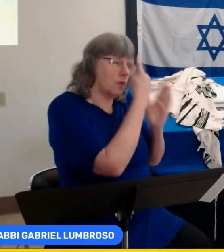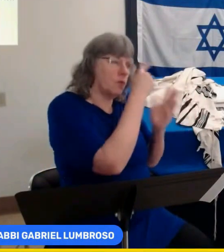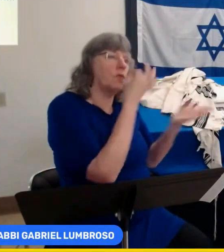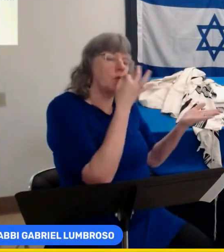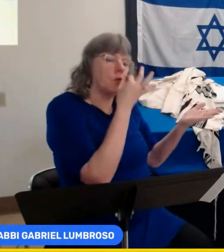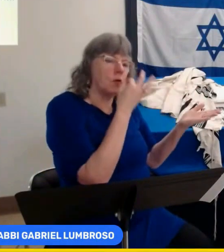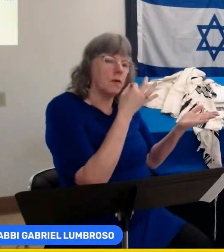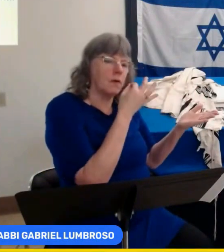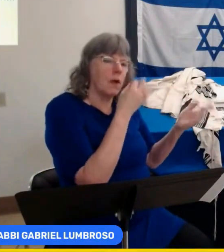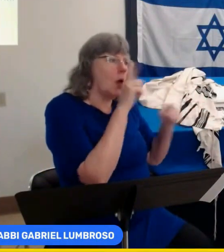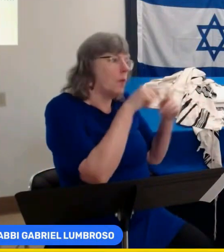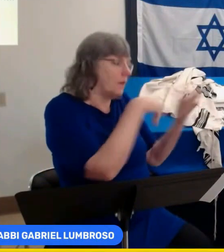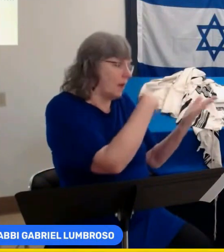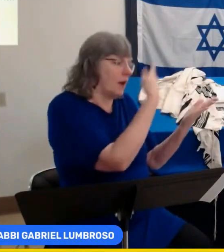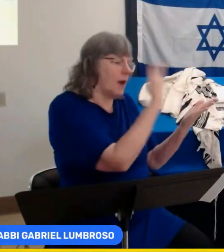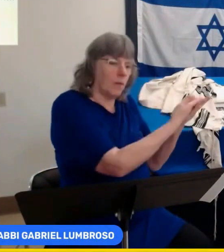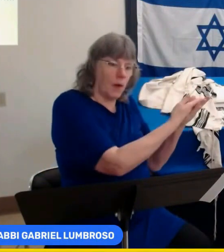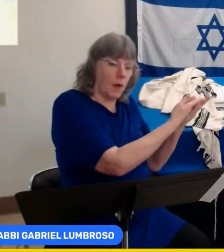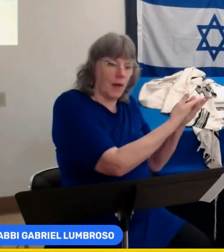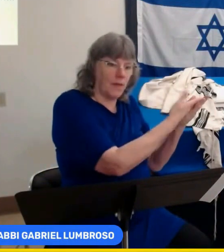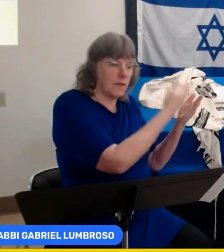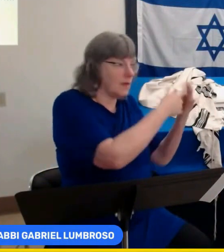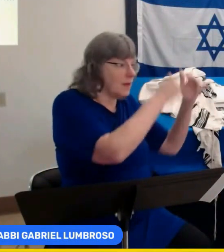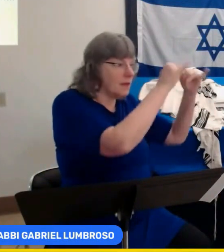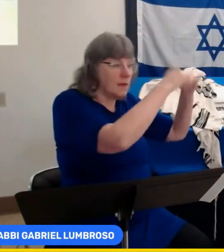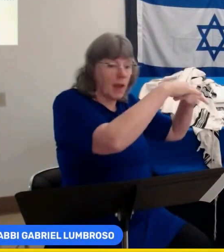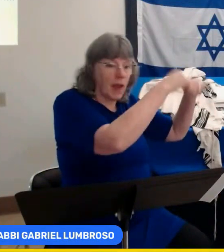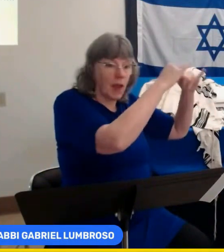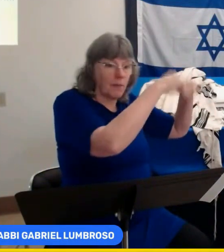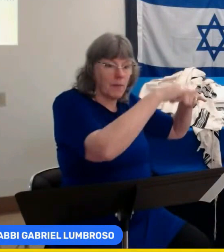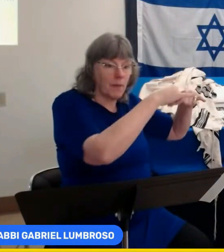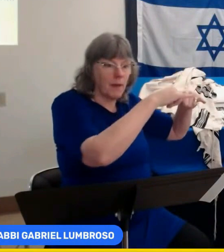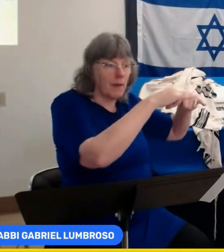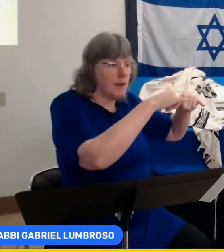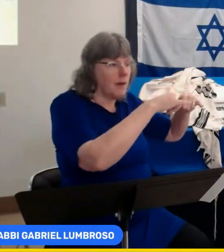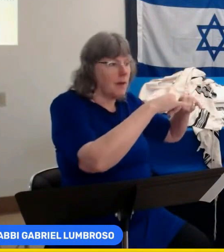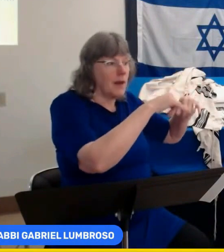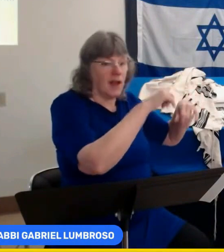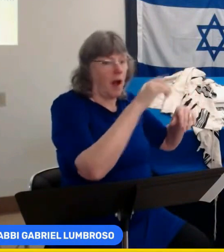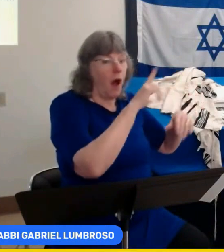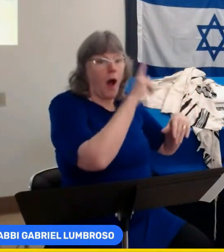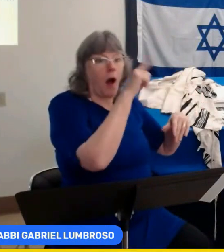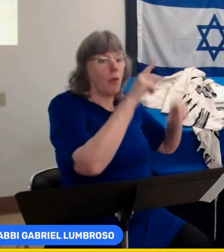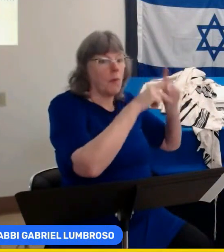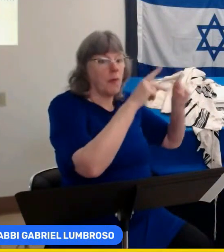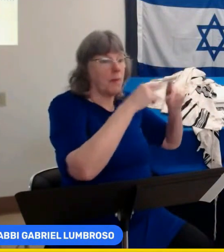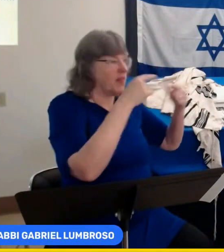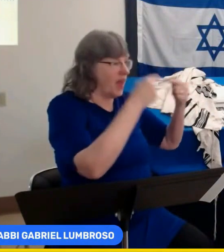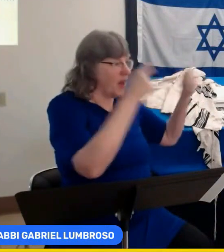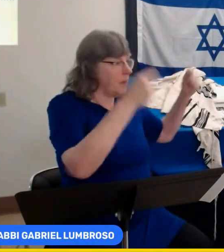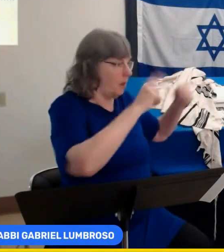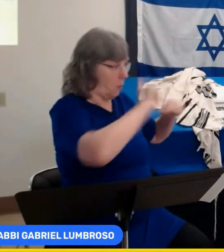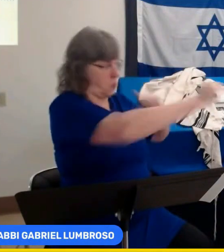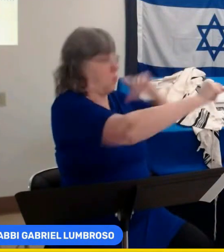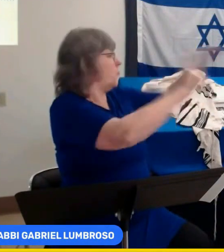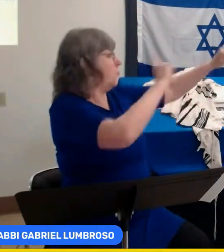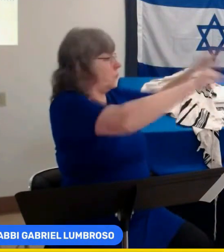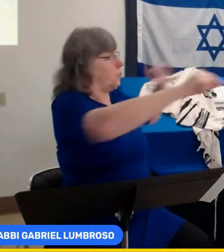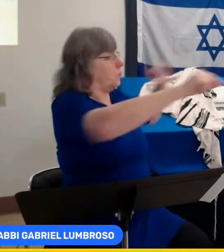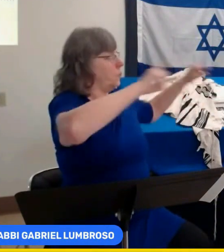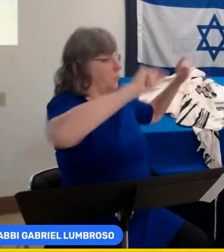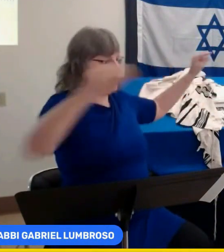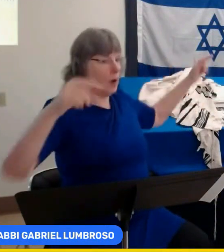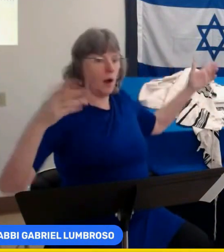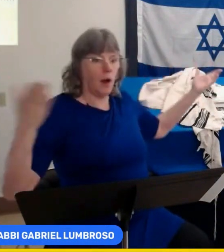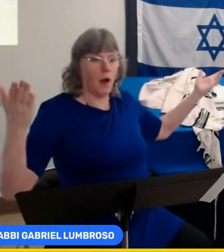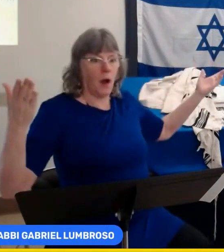And when they arrived at the camp, God had done a miracle. They had all fled because blah, blah, blah. You can read the story. And they said,